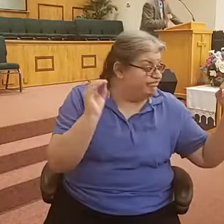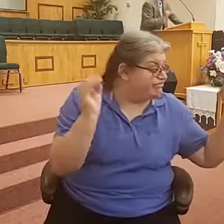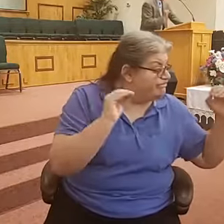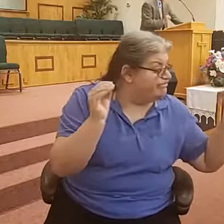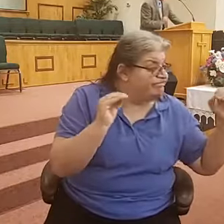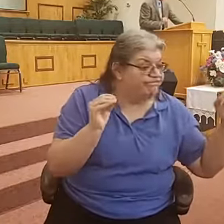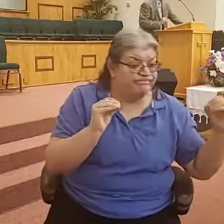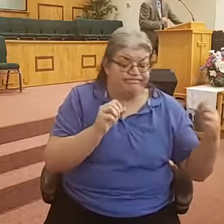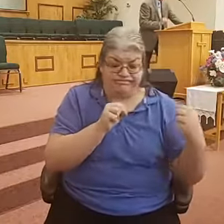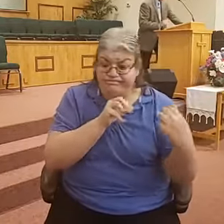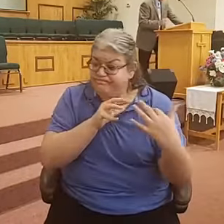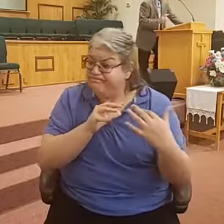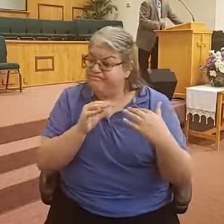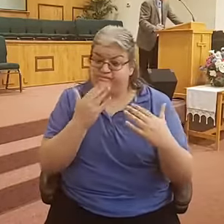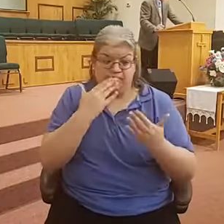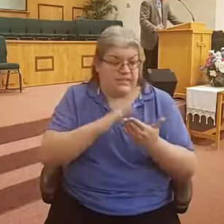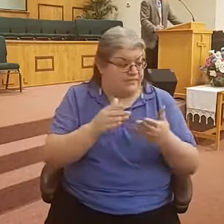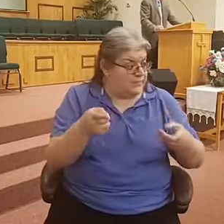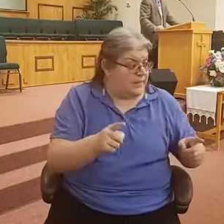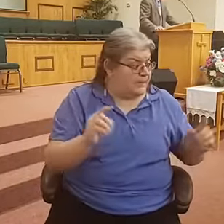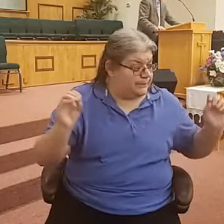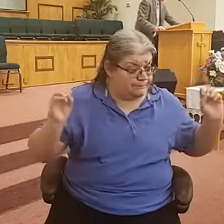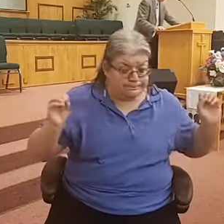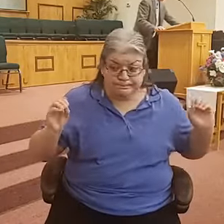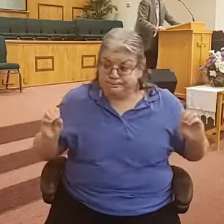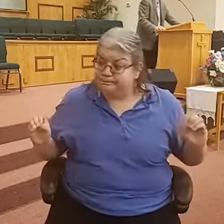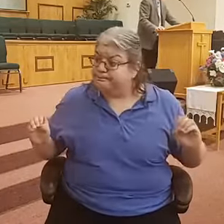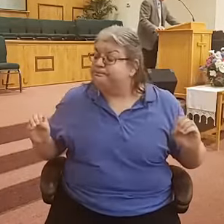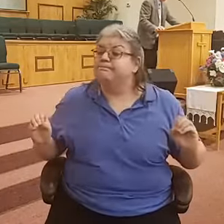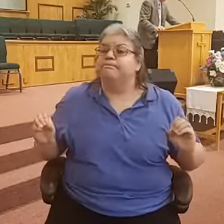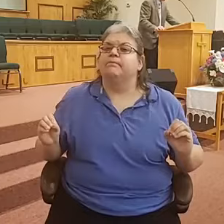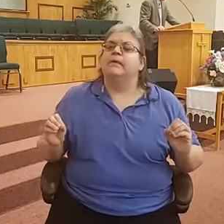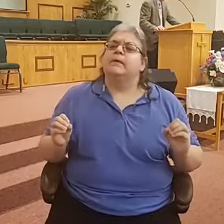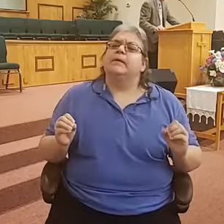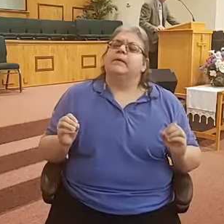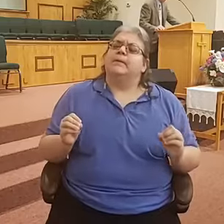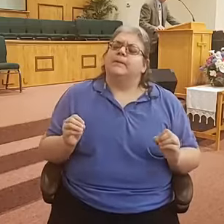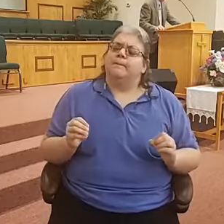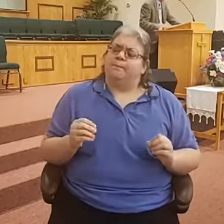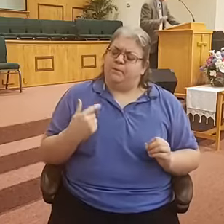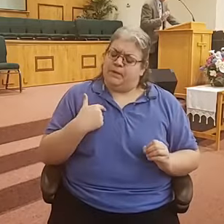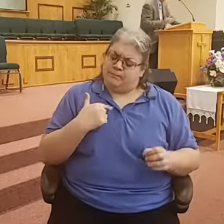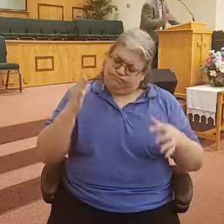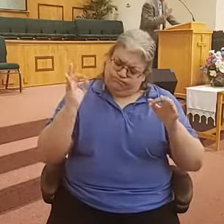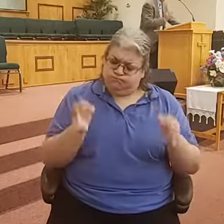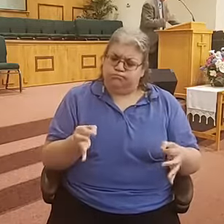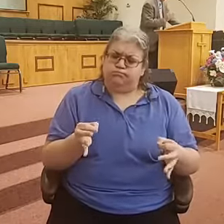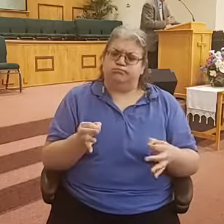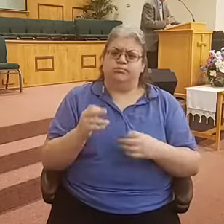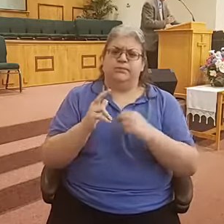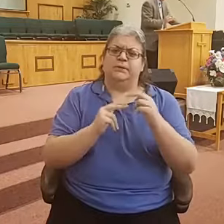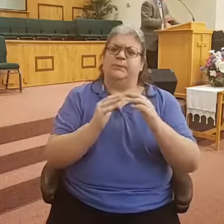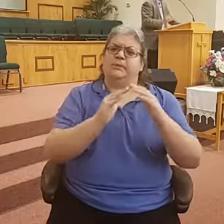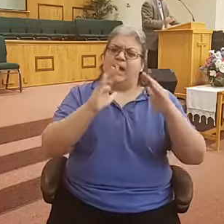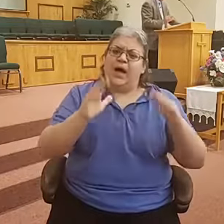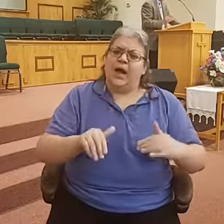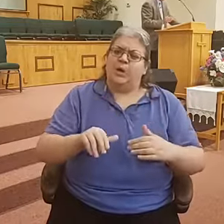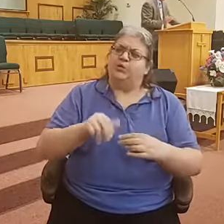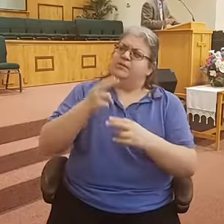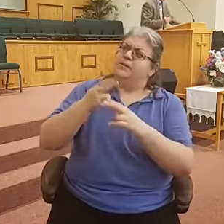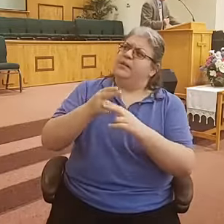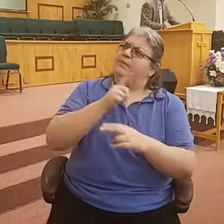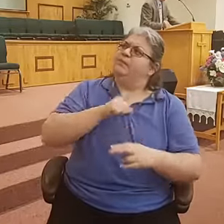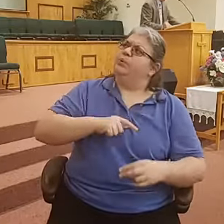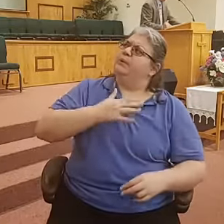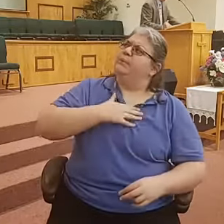nor evil occurrent. And behold, I purpose to build an house unto the name of the Lord my God, as the